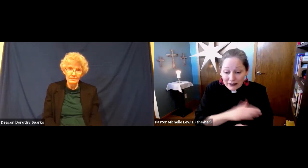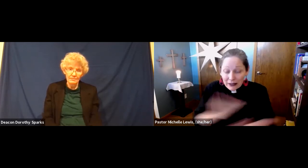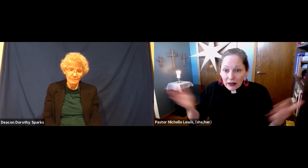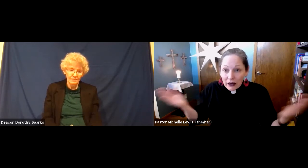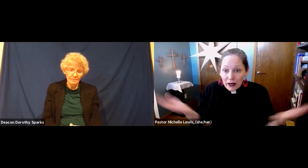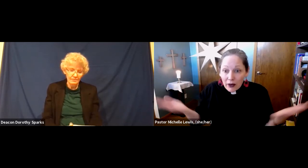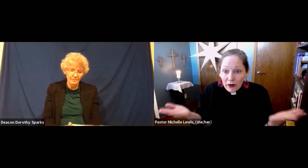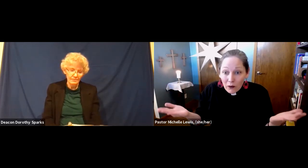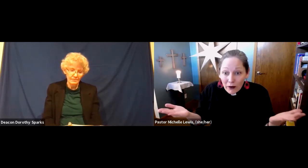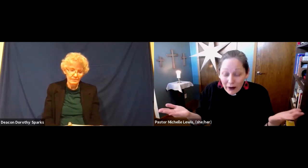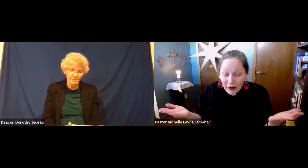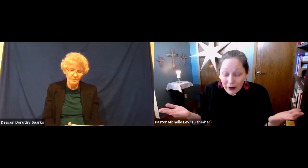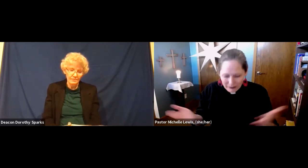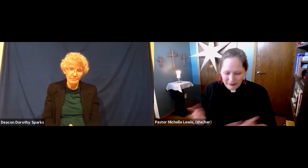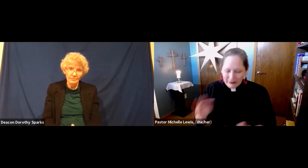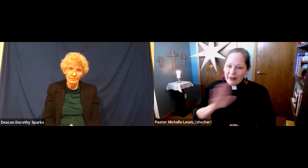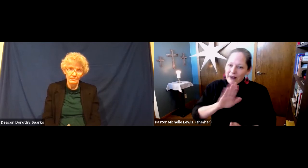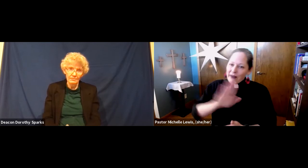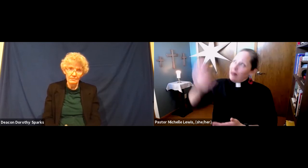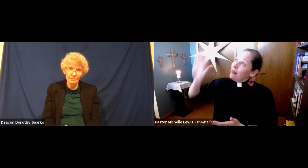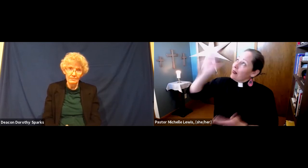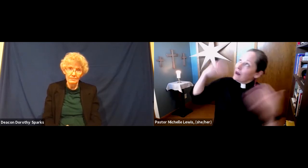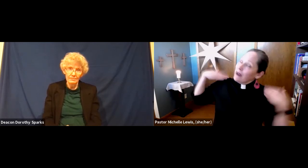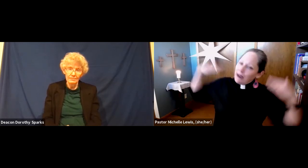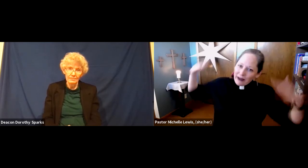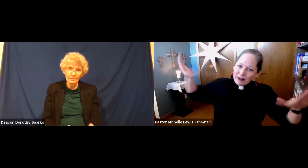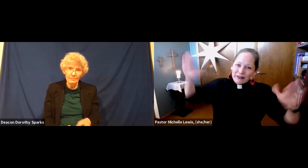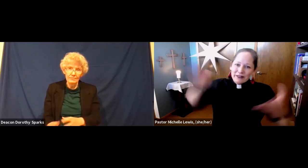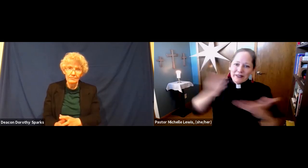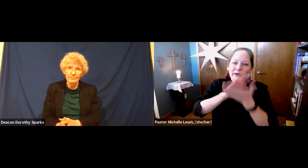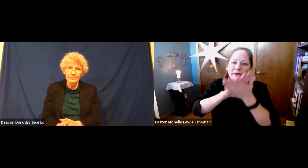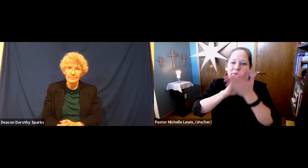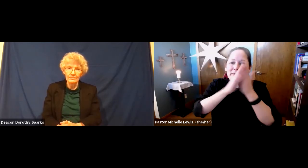At the birth of Christ, the angels sang a song